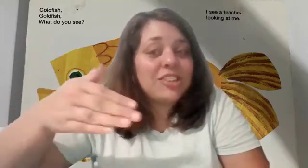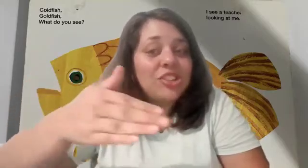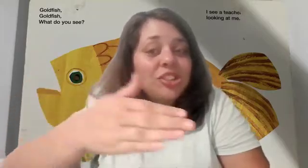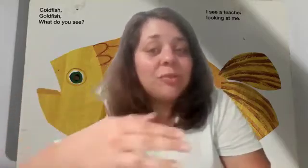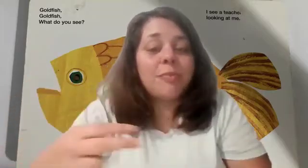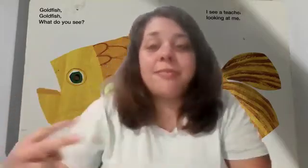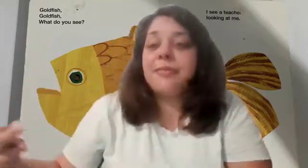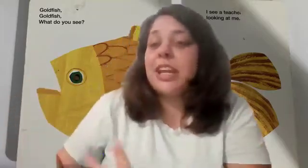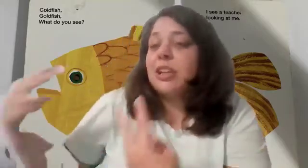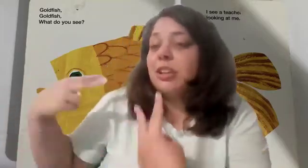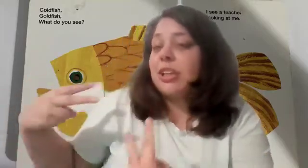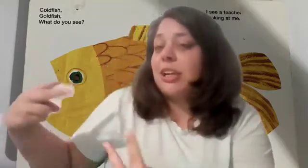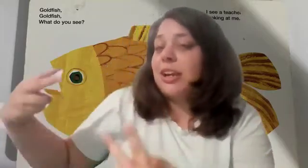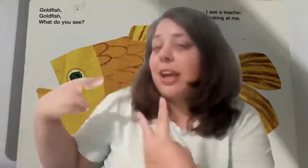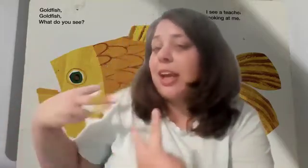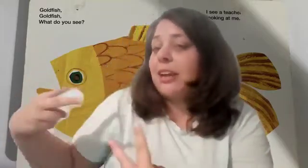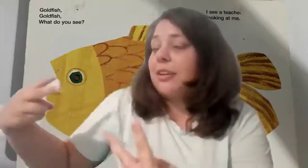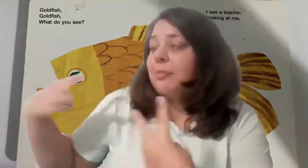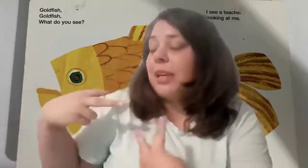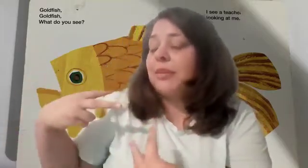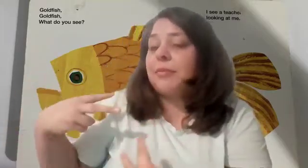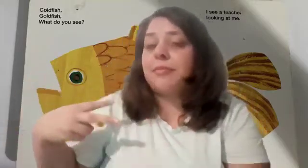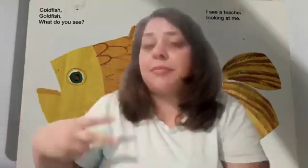goldfish looking at me.